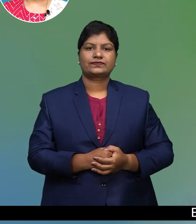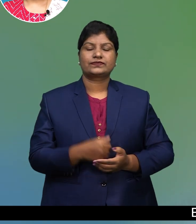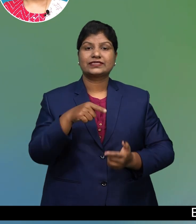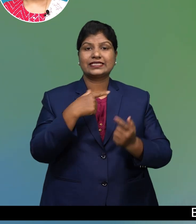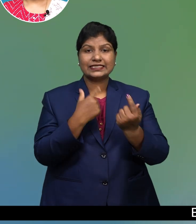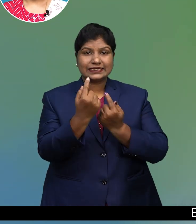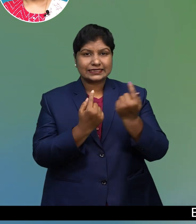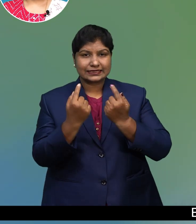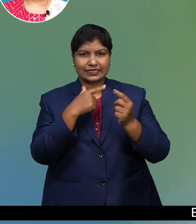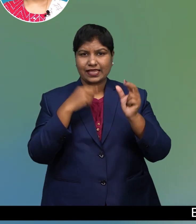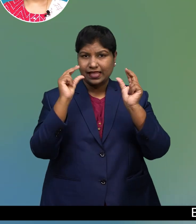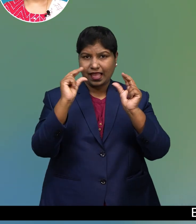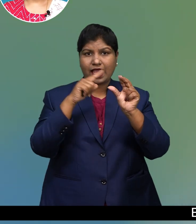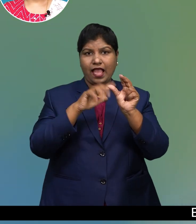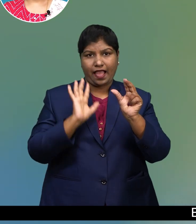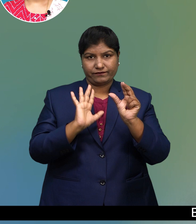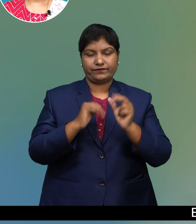Each testis has